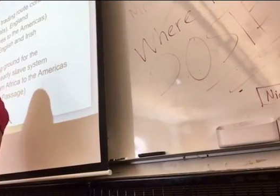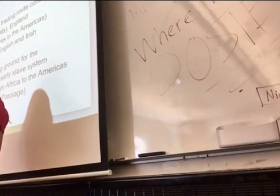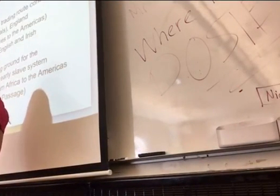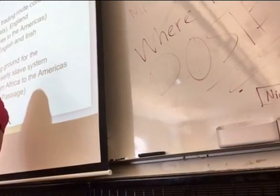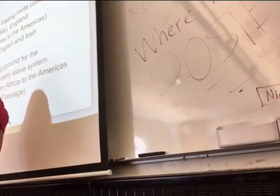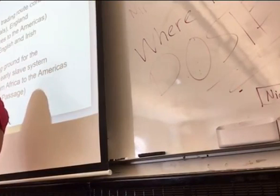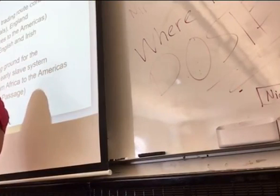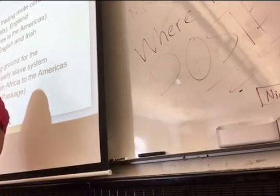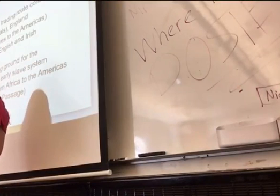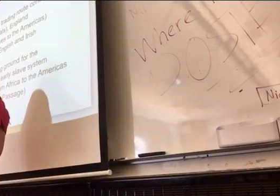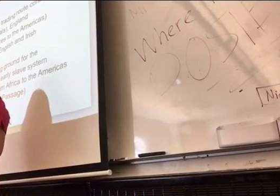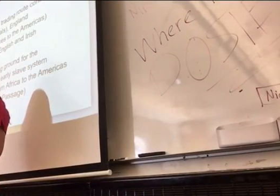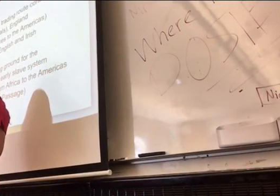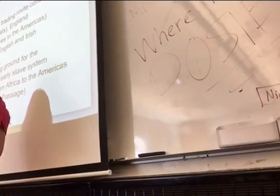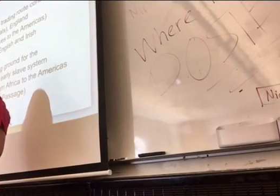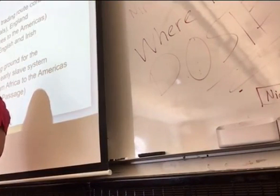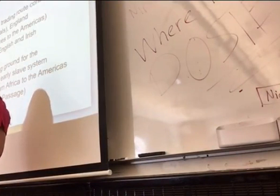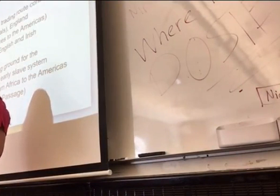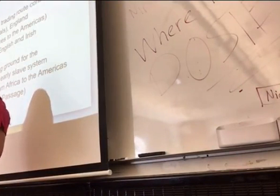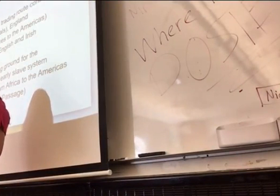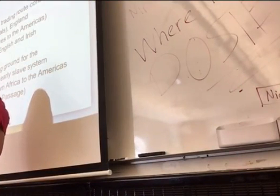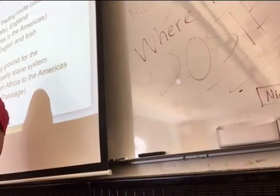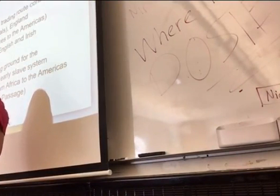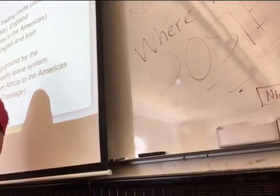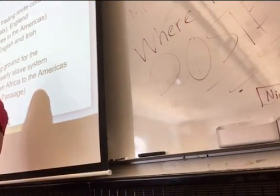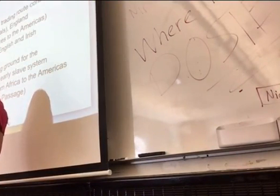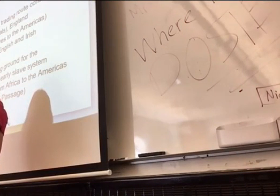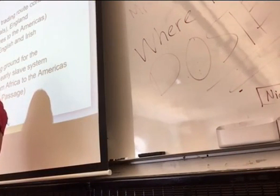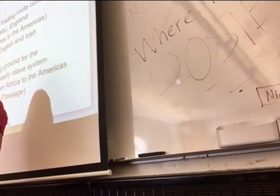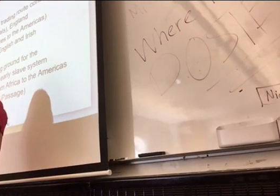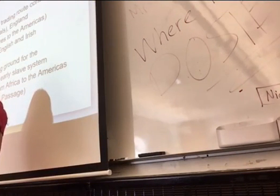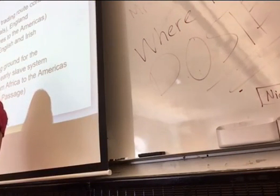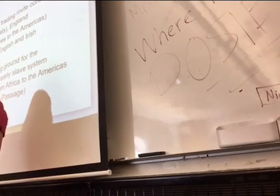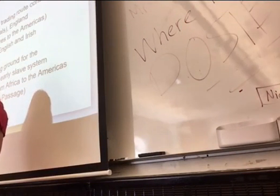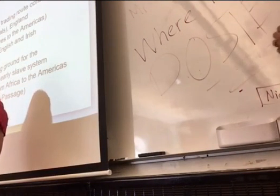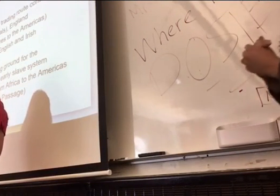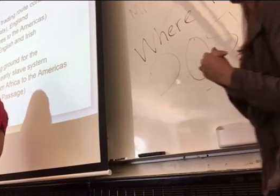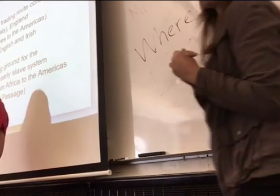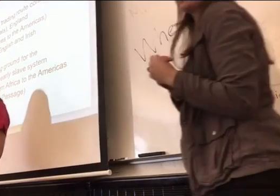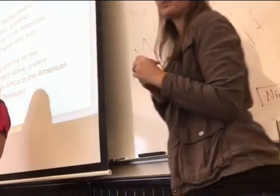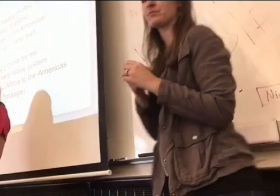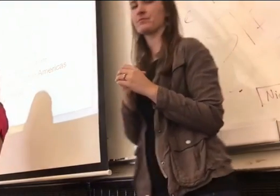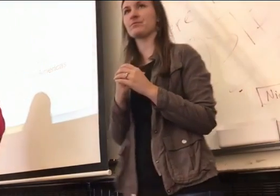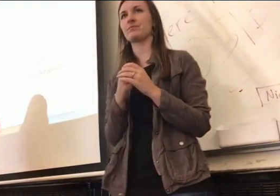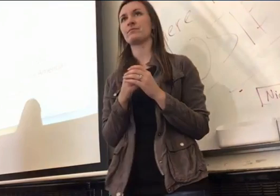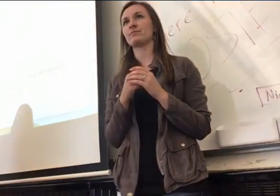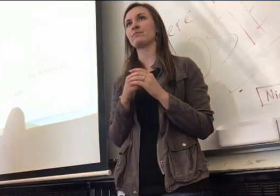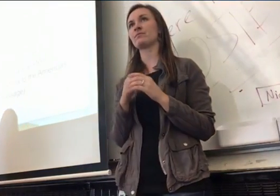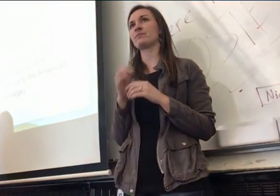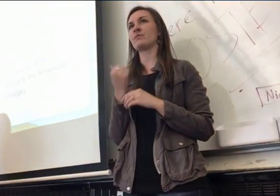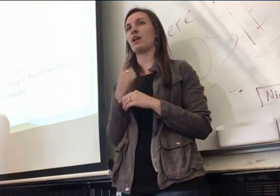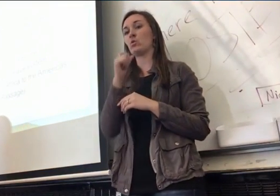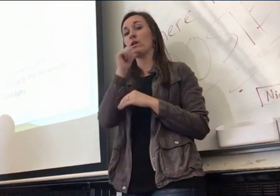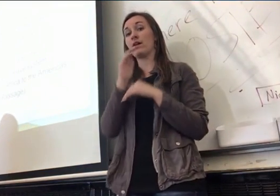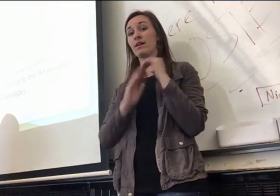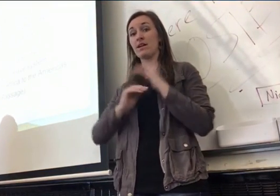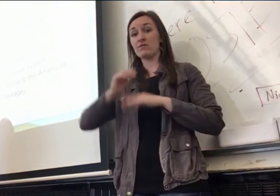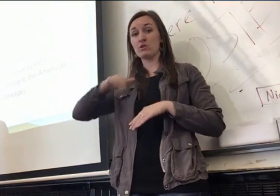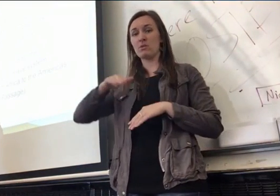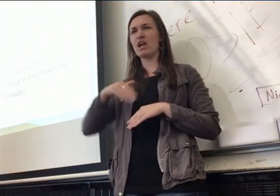like for 3 months ago. Everybody uncomfortable yet? No. No, good. That's the right